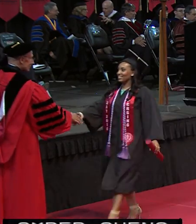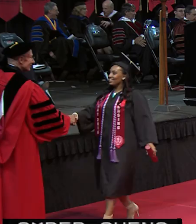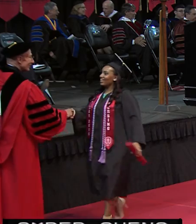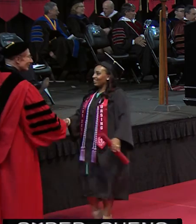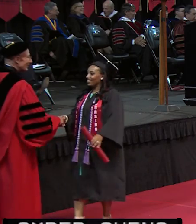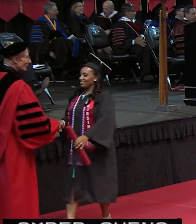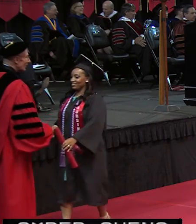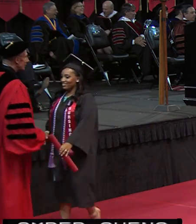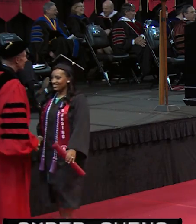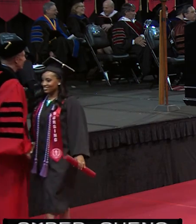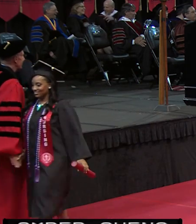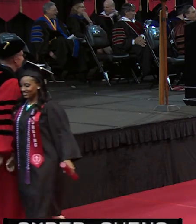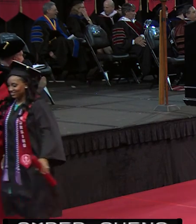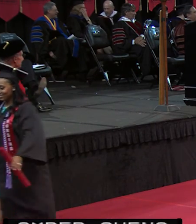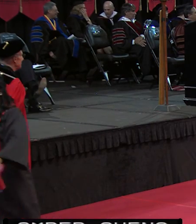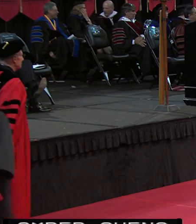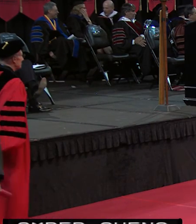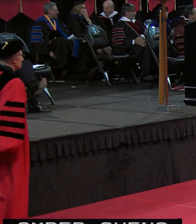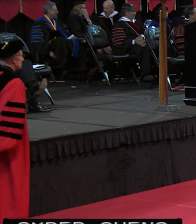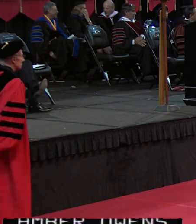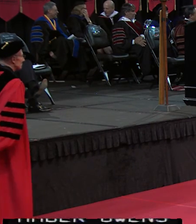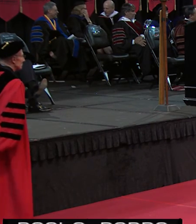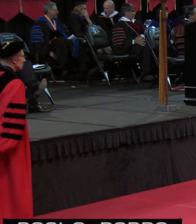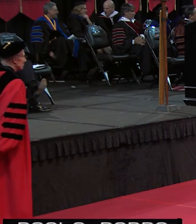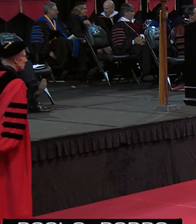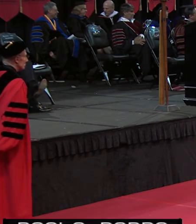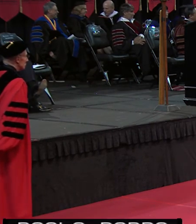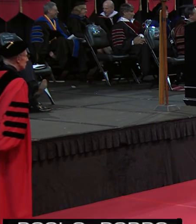Chastity Nicole Pierre.